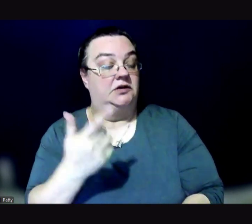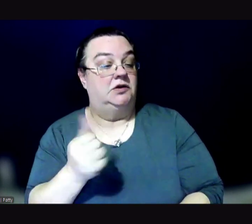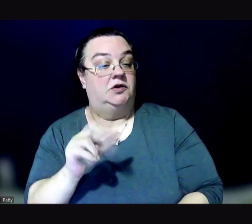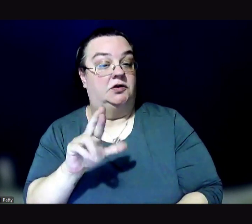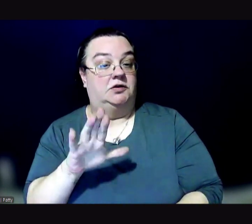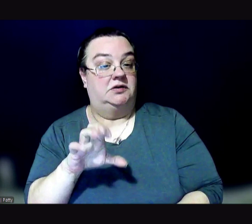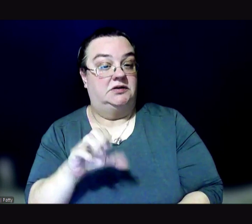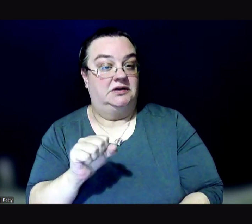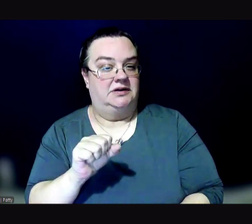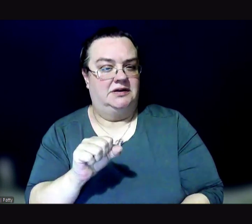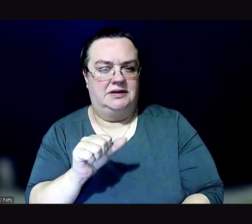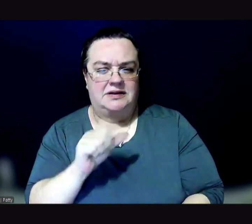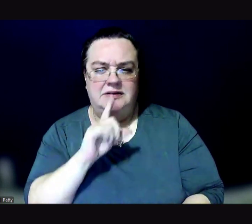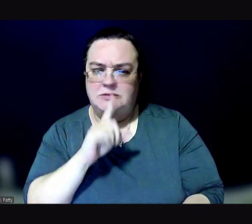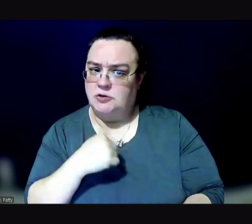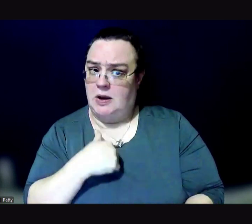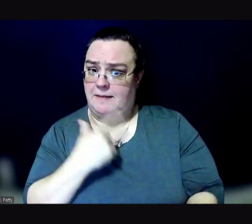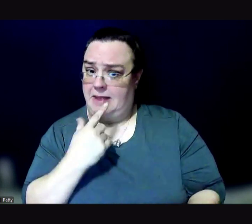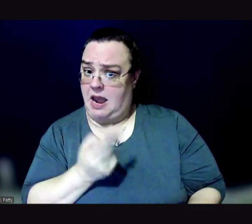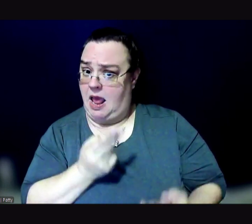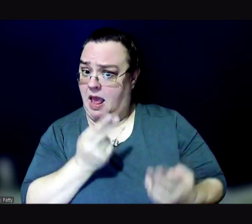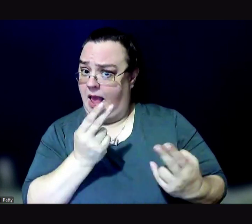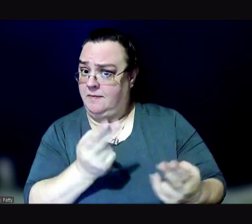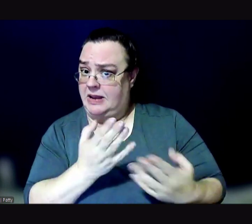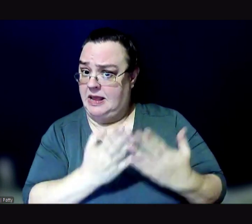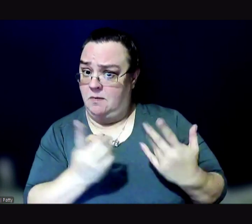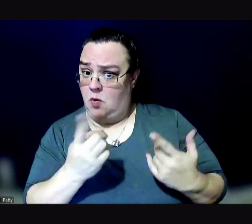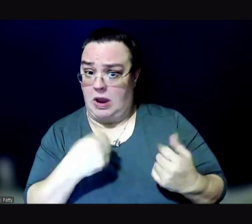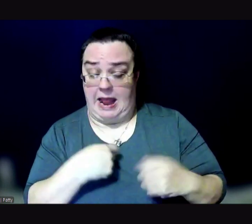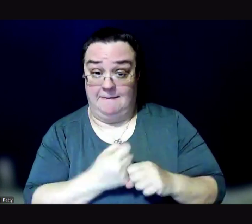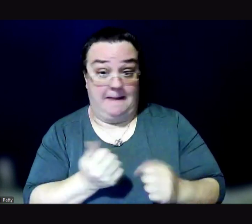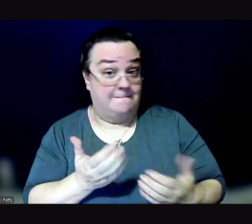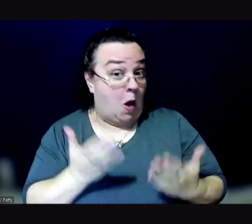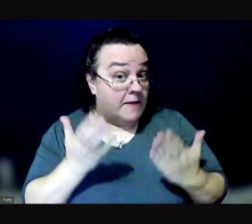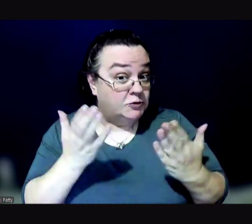Not sure. Are we going to nominate somebody, or can I set a motion to nominate someone?